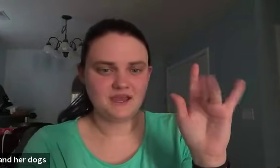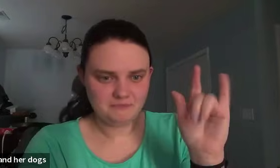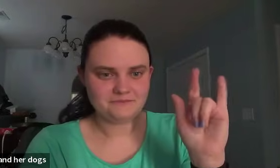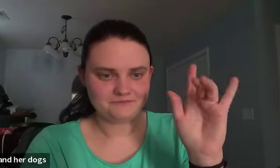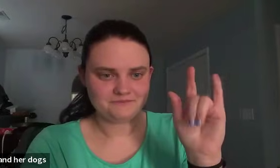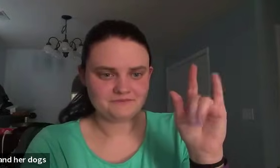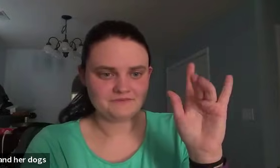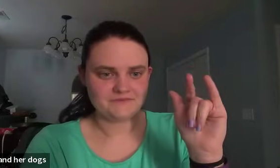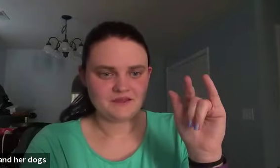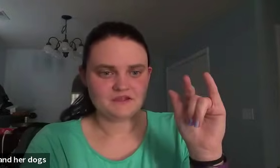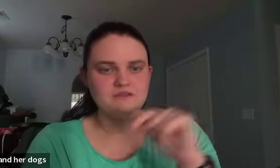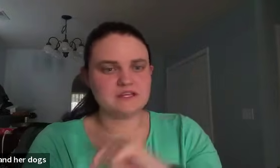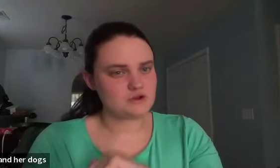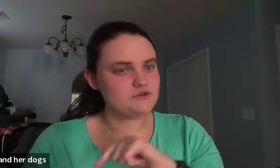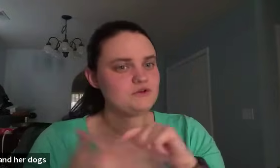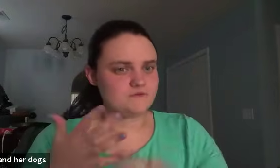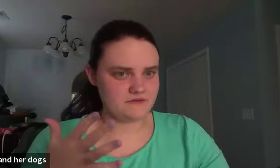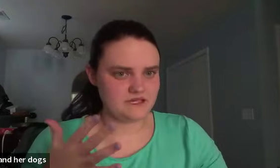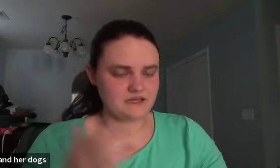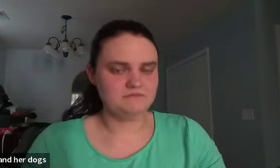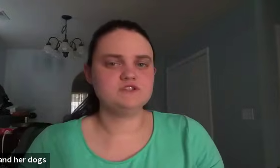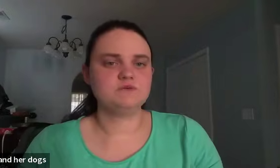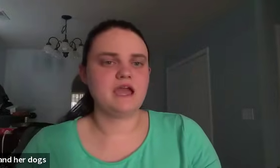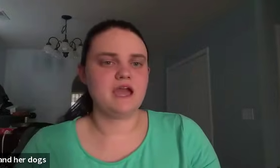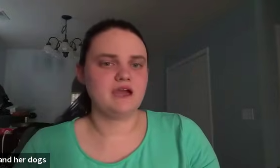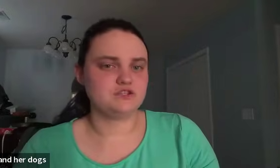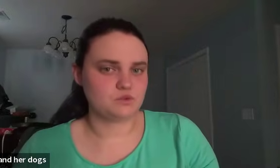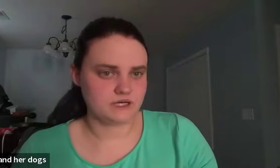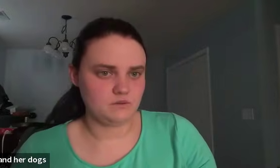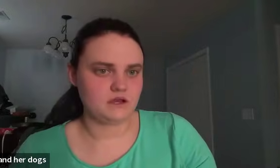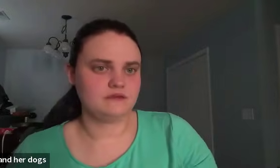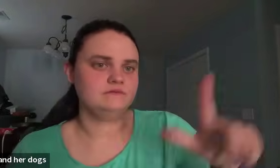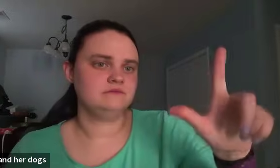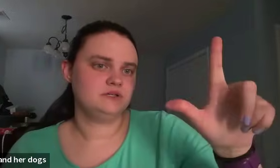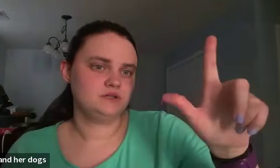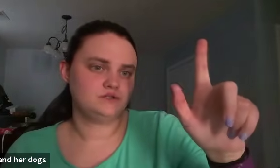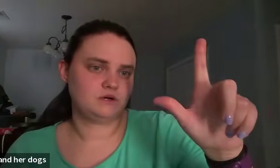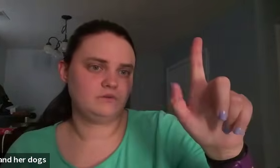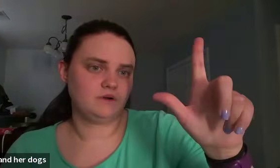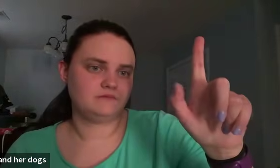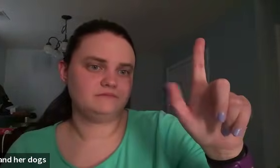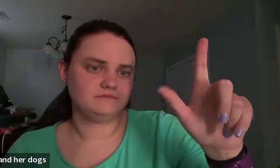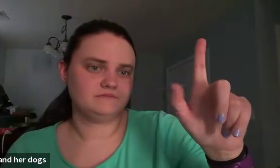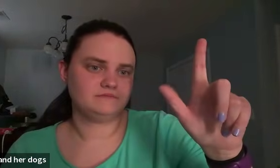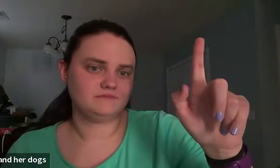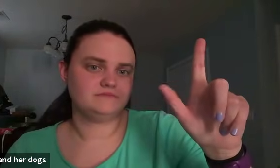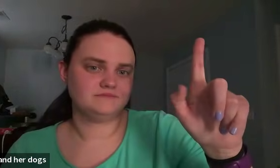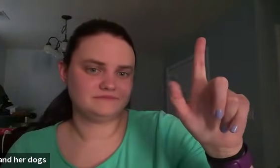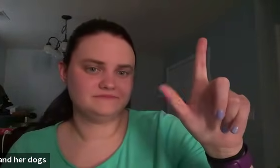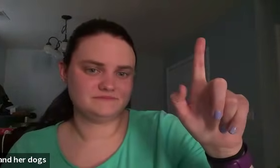Okay. So let's go through those 5 again. So we had 21, 21.